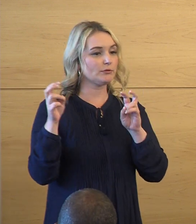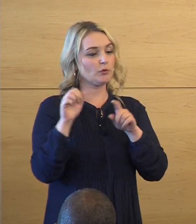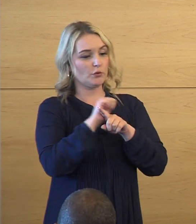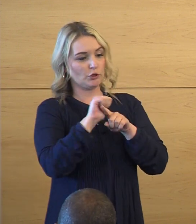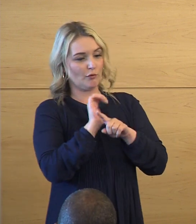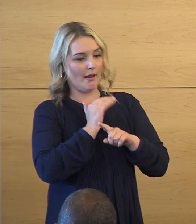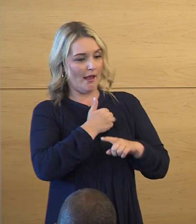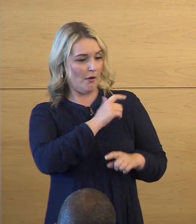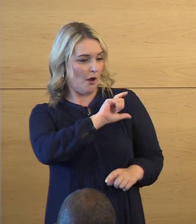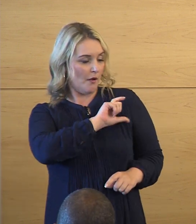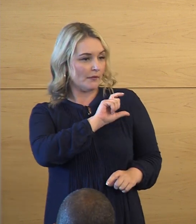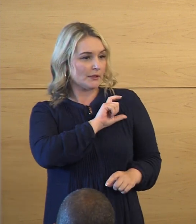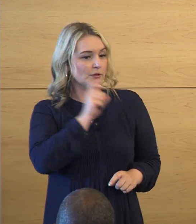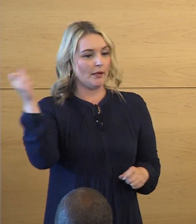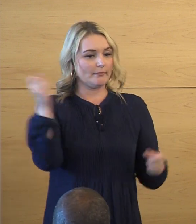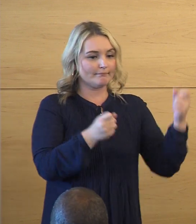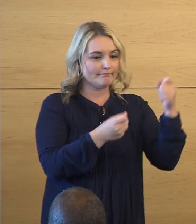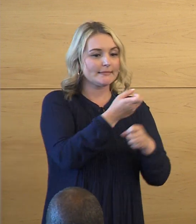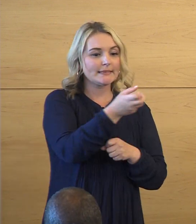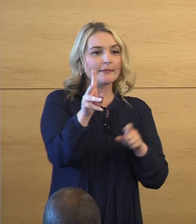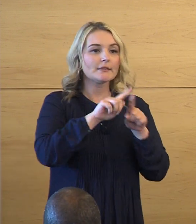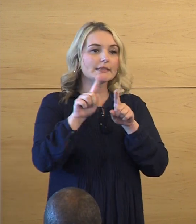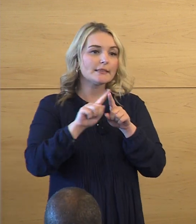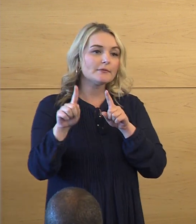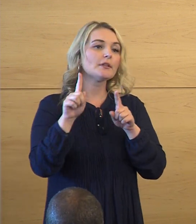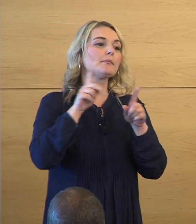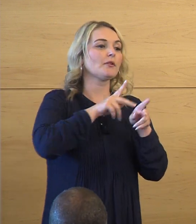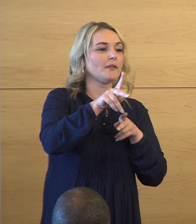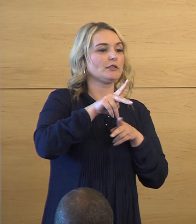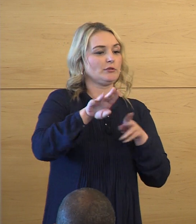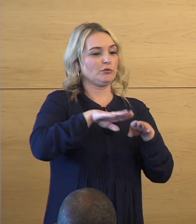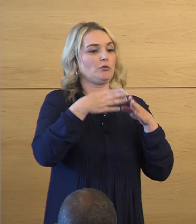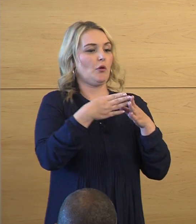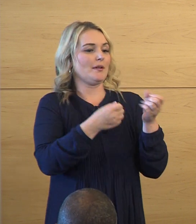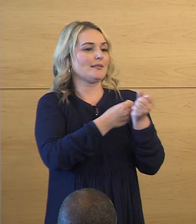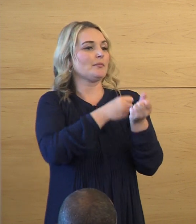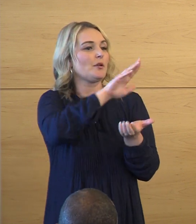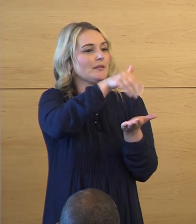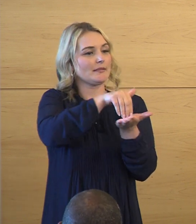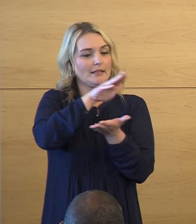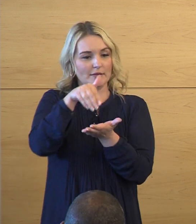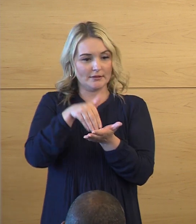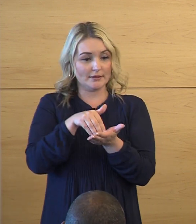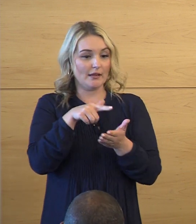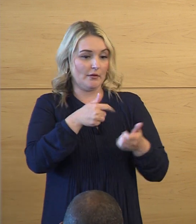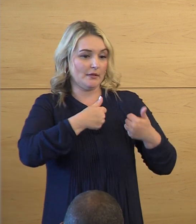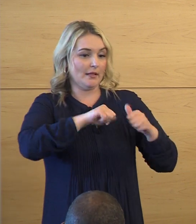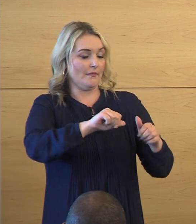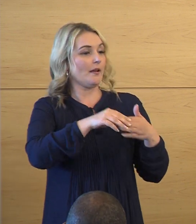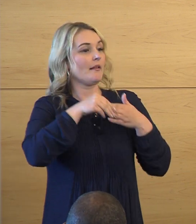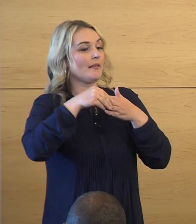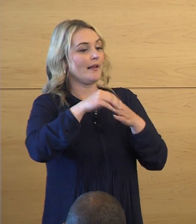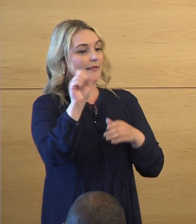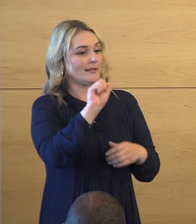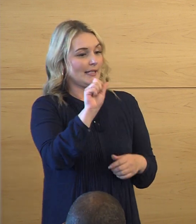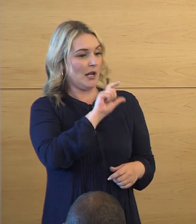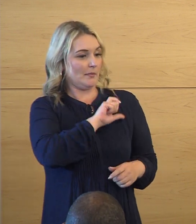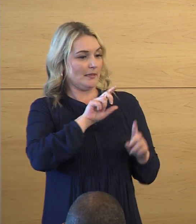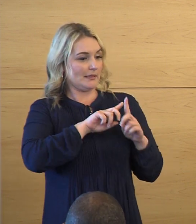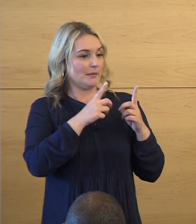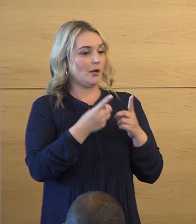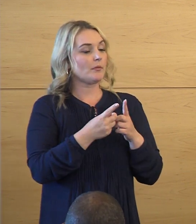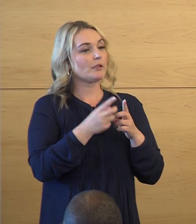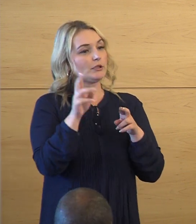health professionals, and opened supportive diversion centers. These efforts have led the Seattle Police Department to using force in less